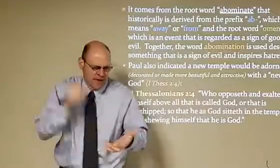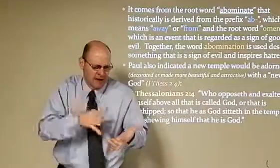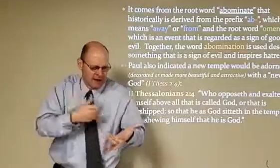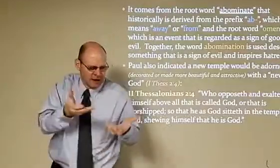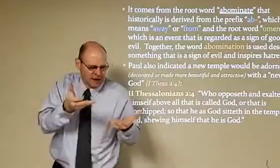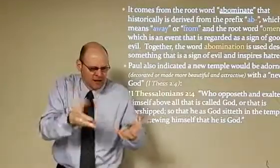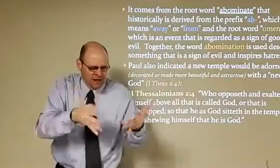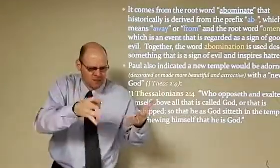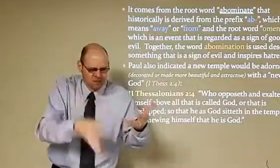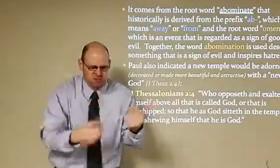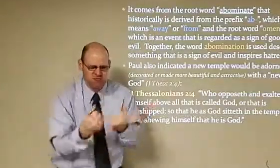sacrifices with the animals,